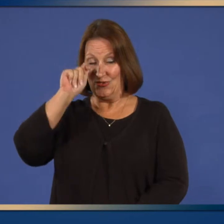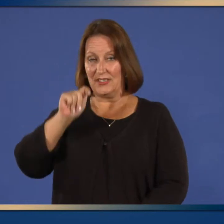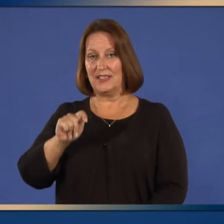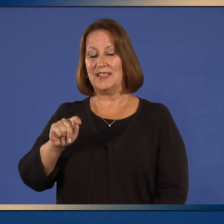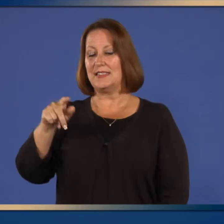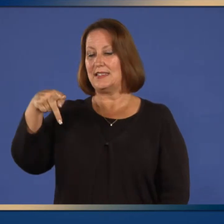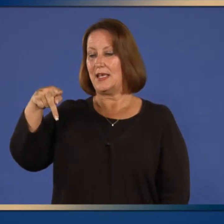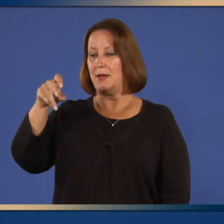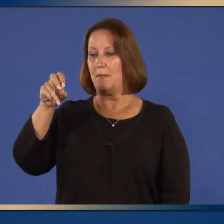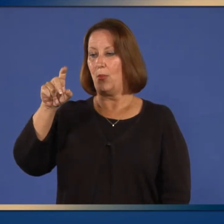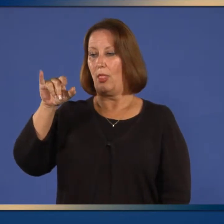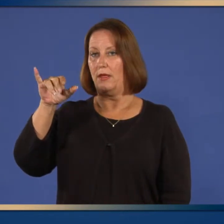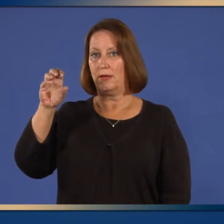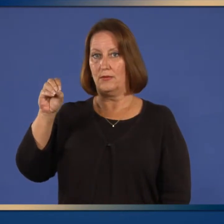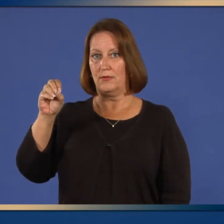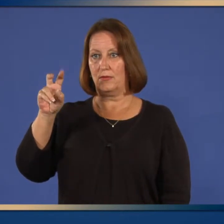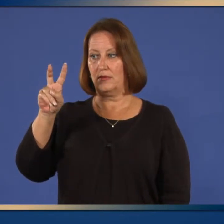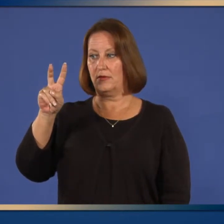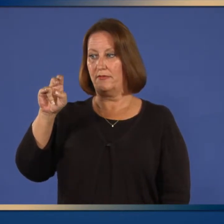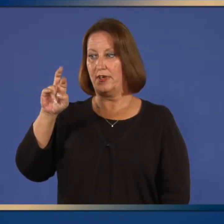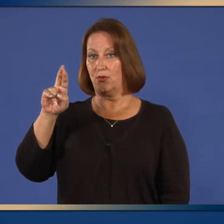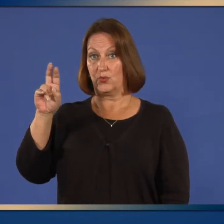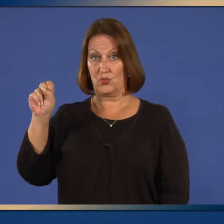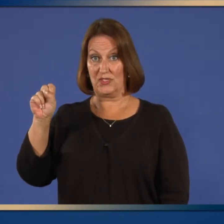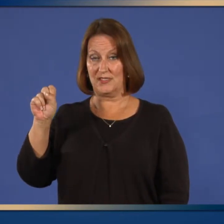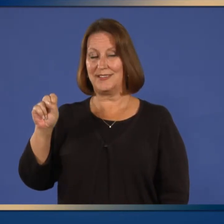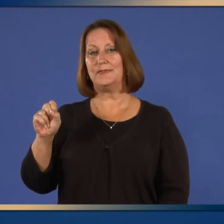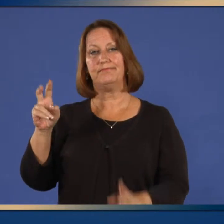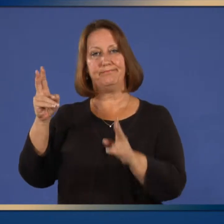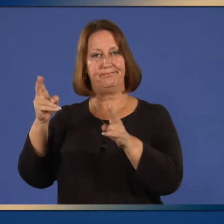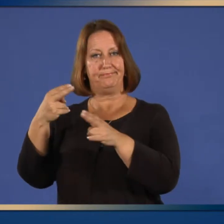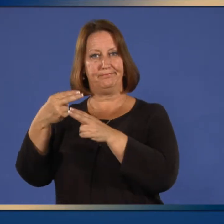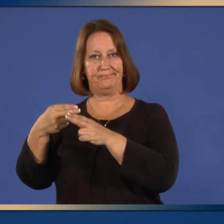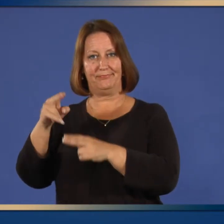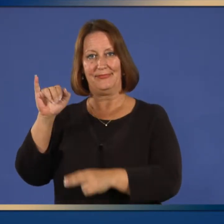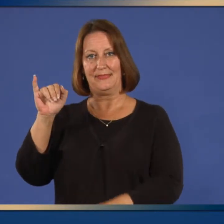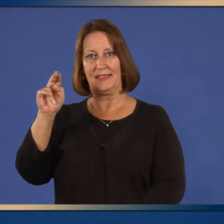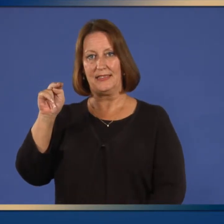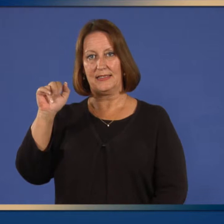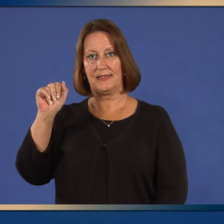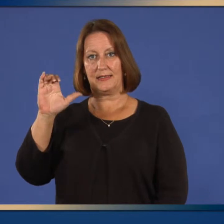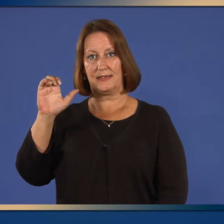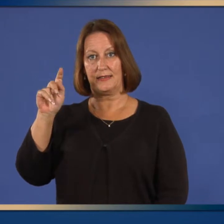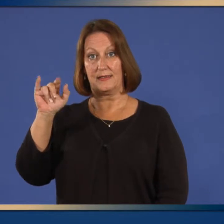inactivated poliovirus vaccine should not be given during pregnancy.